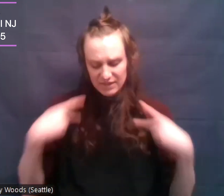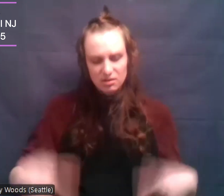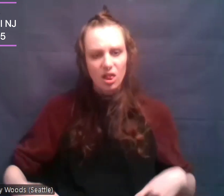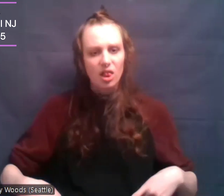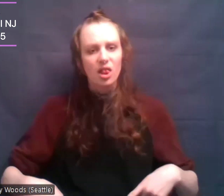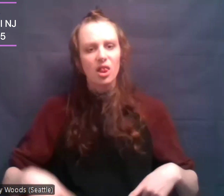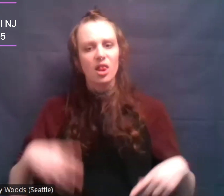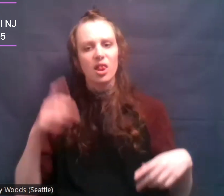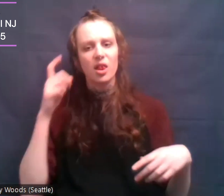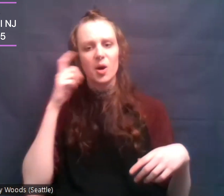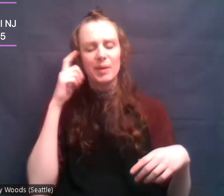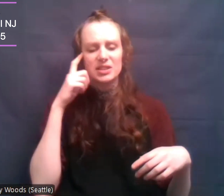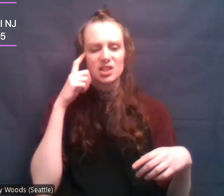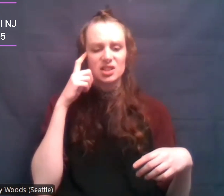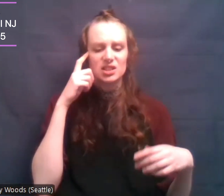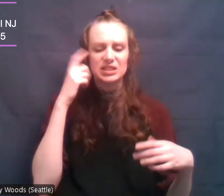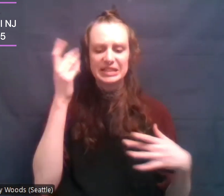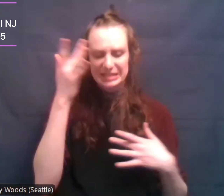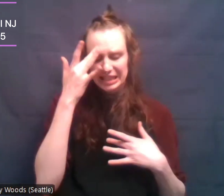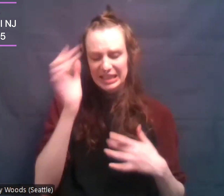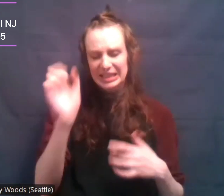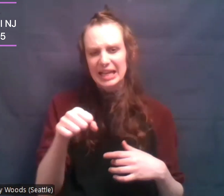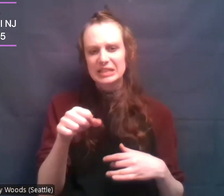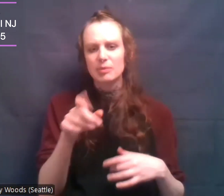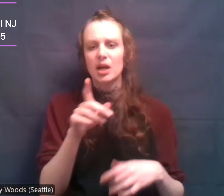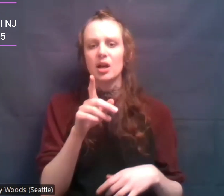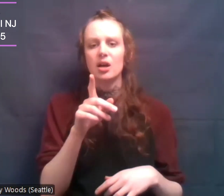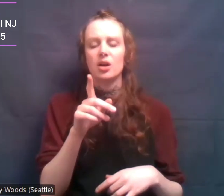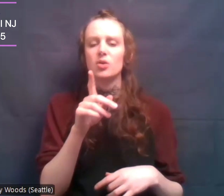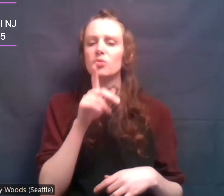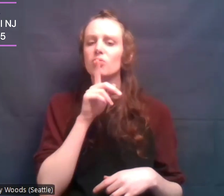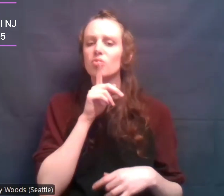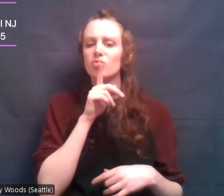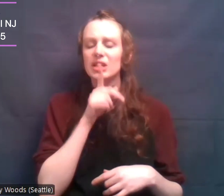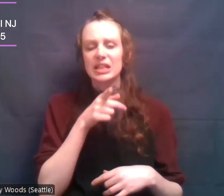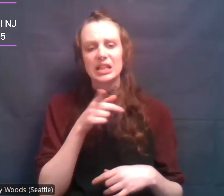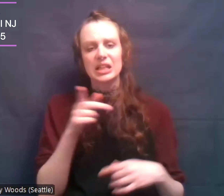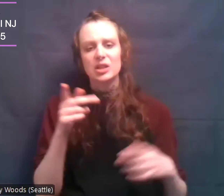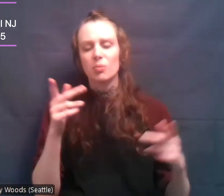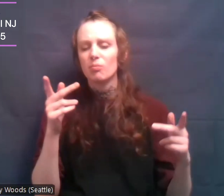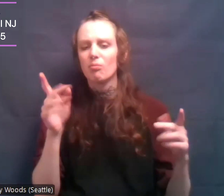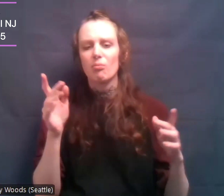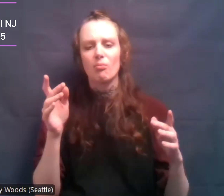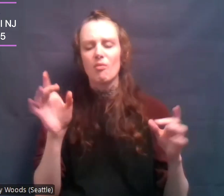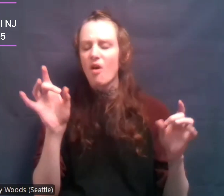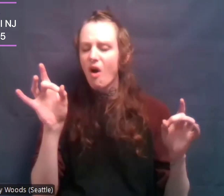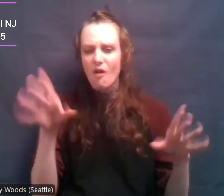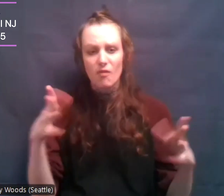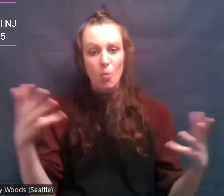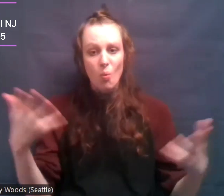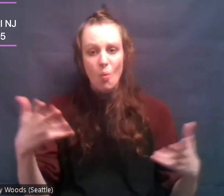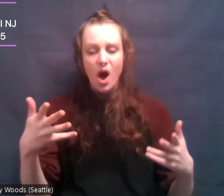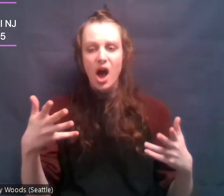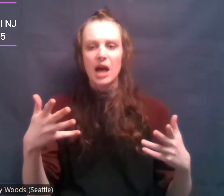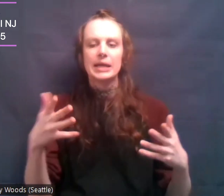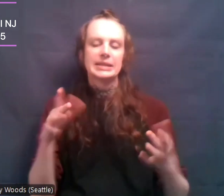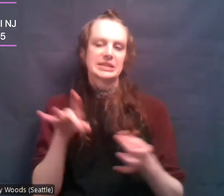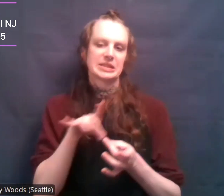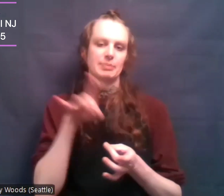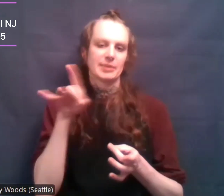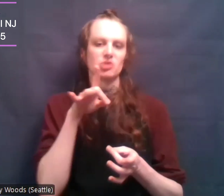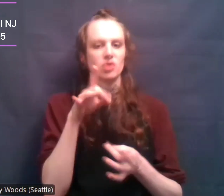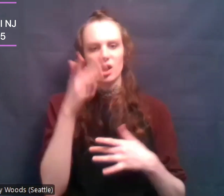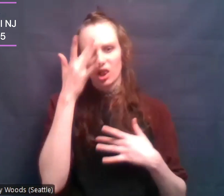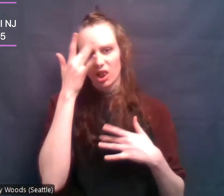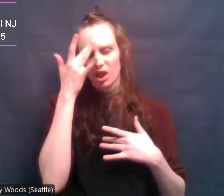that spiritual malady they talk about. Like I wanted to die every day when I woke up. My